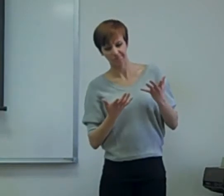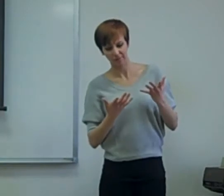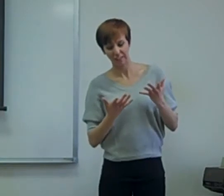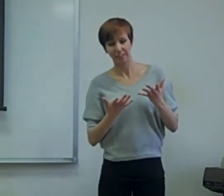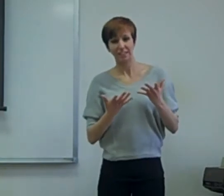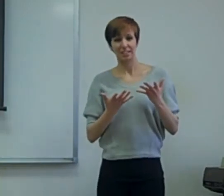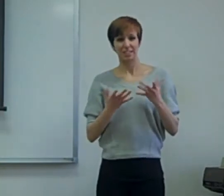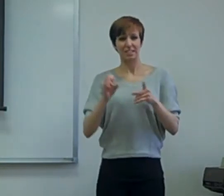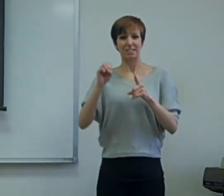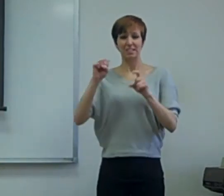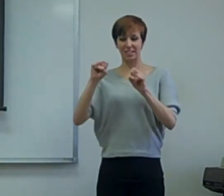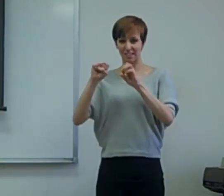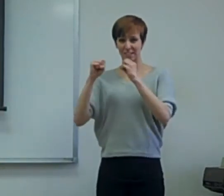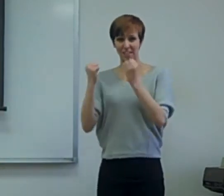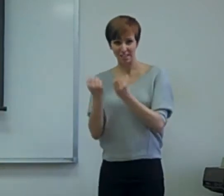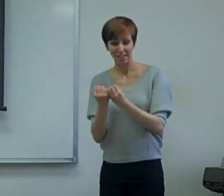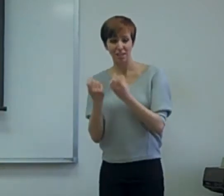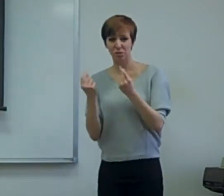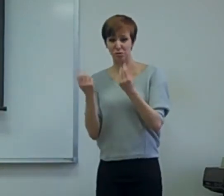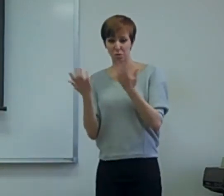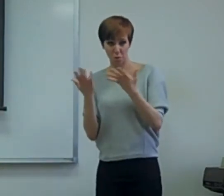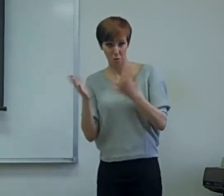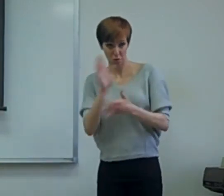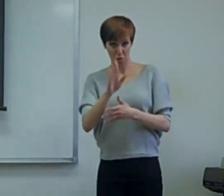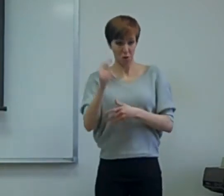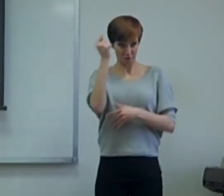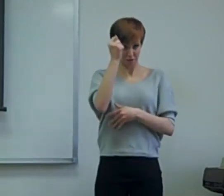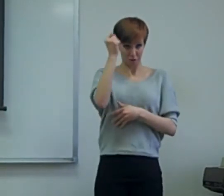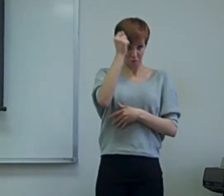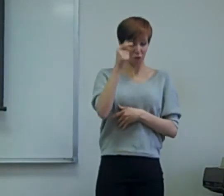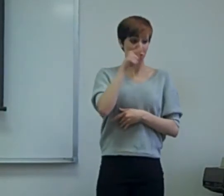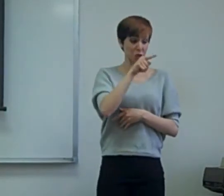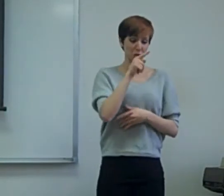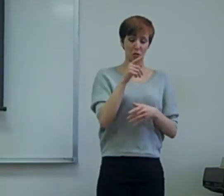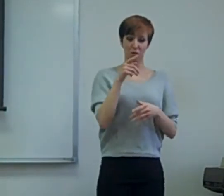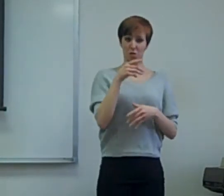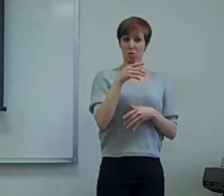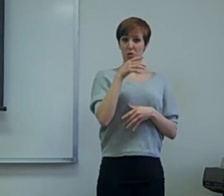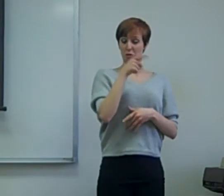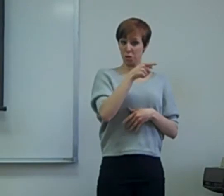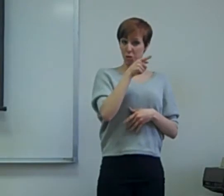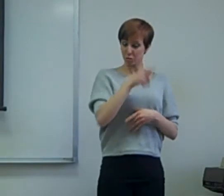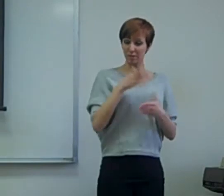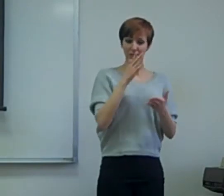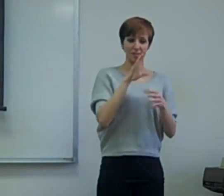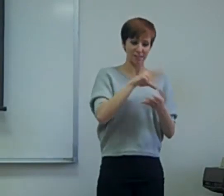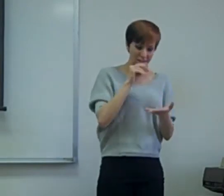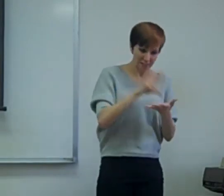society did with her theory, because she was studying people who had gotten a terminal